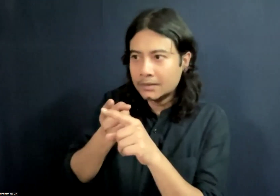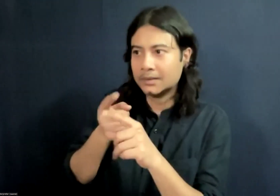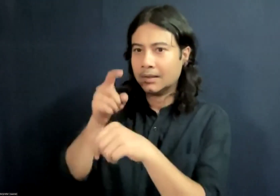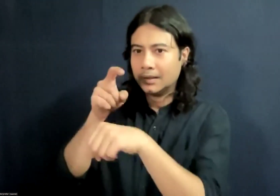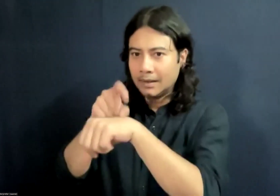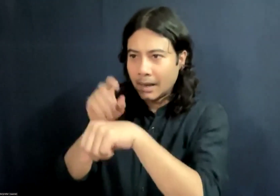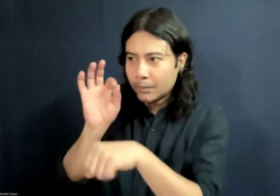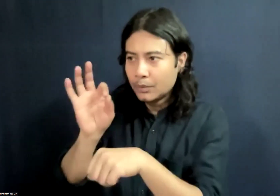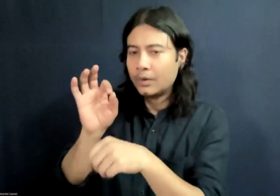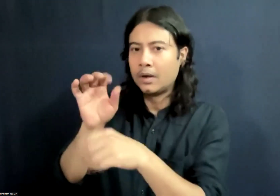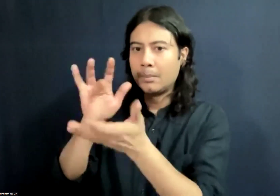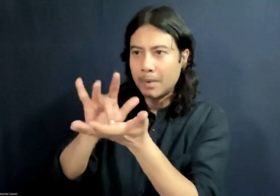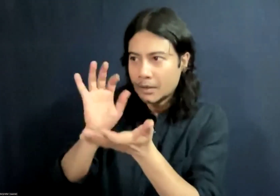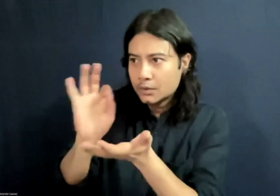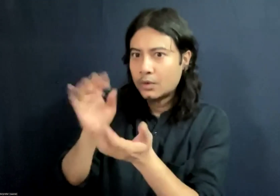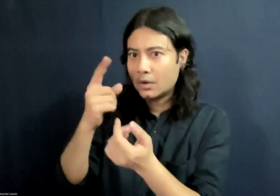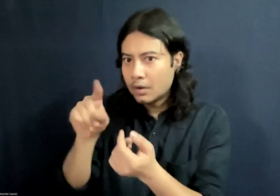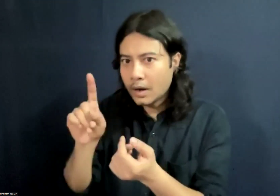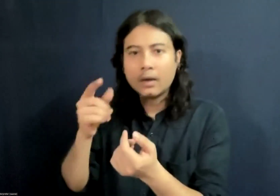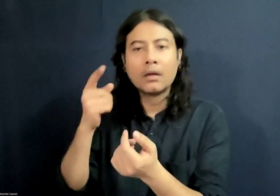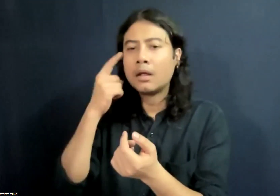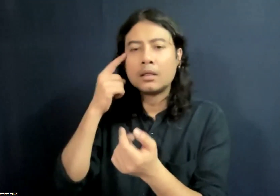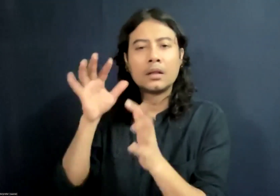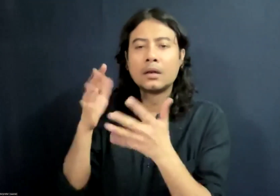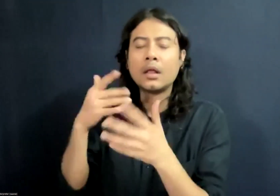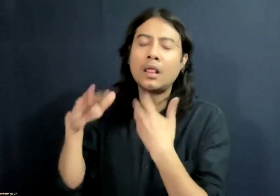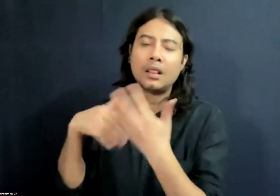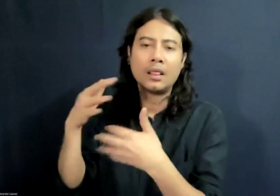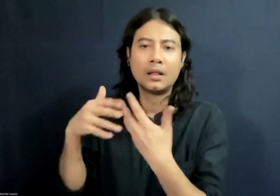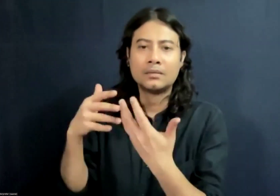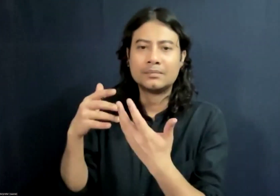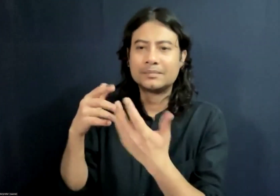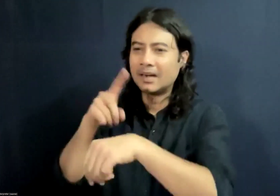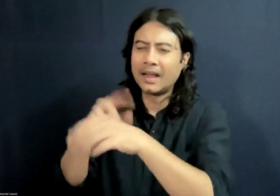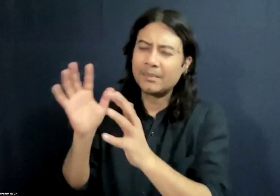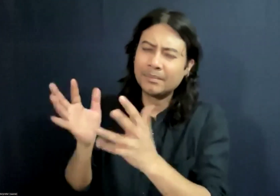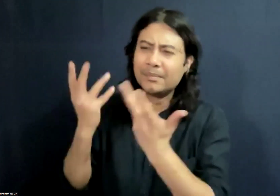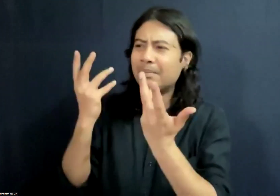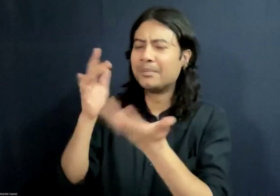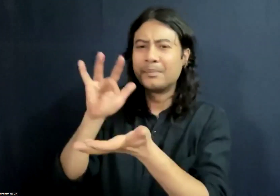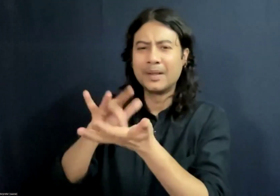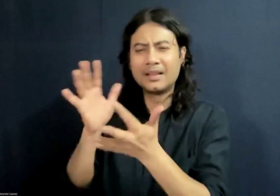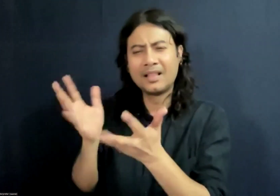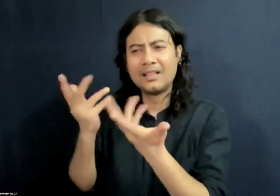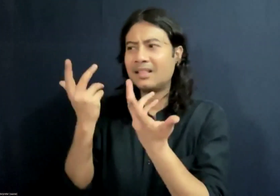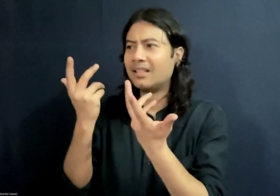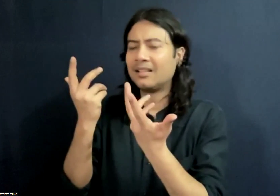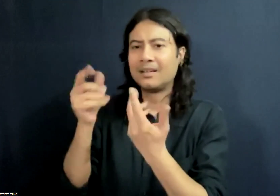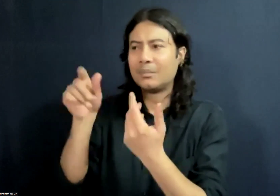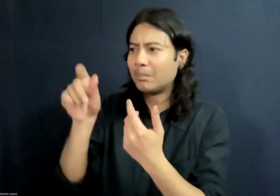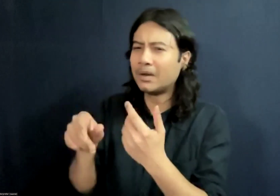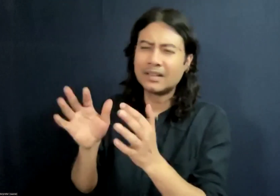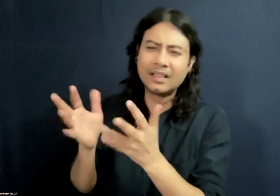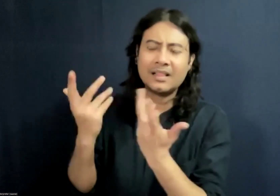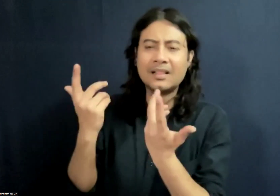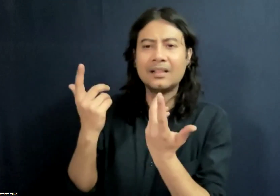impure place, at an impure time. He gives charity to a person who's not